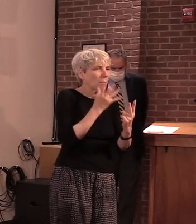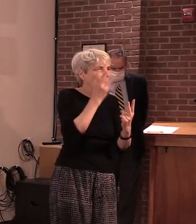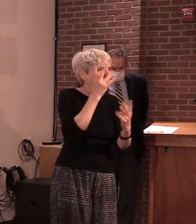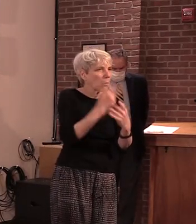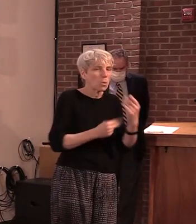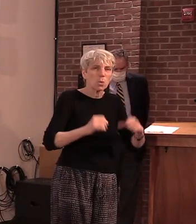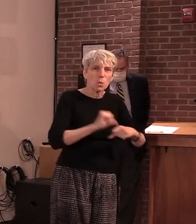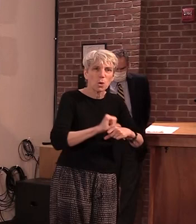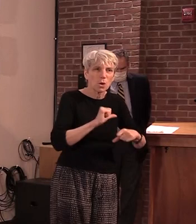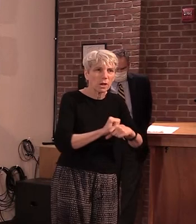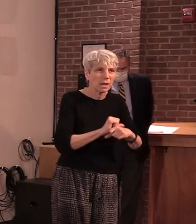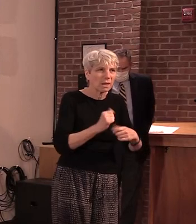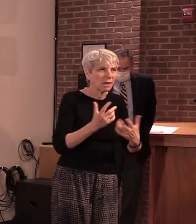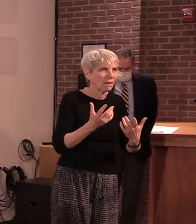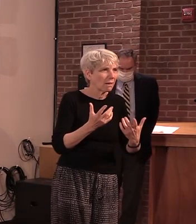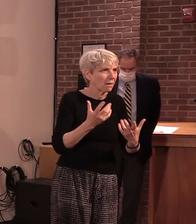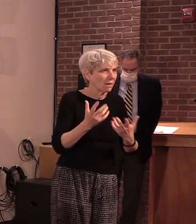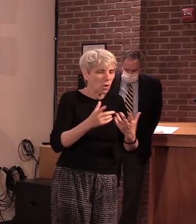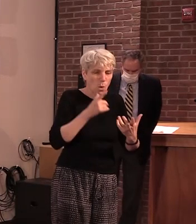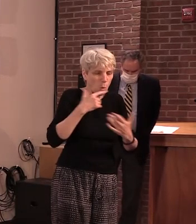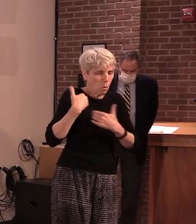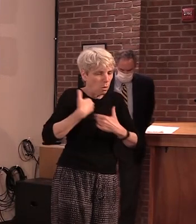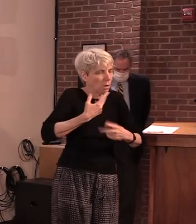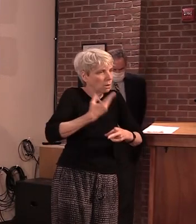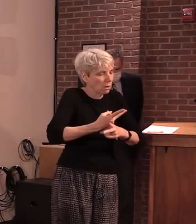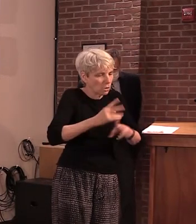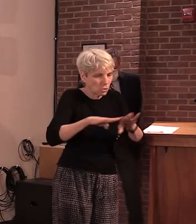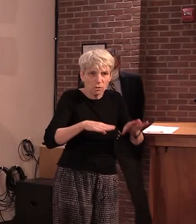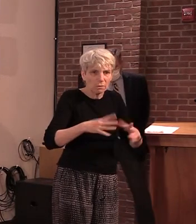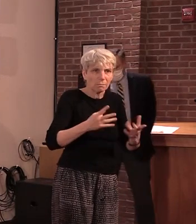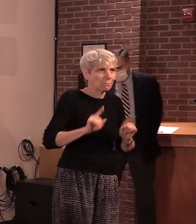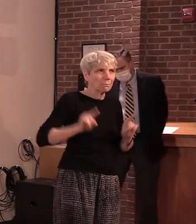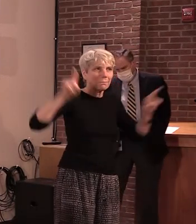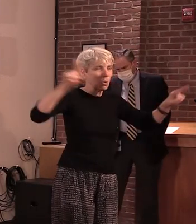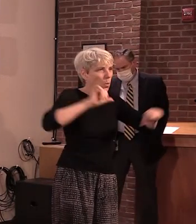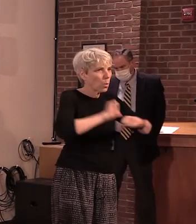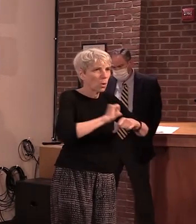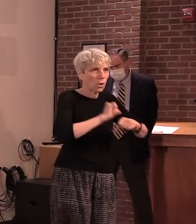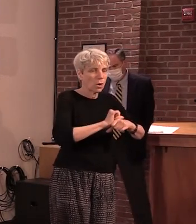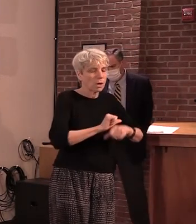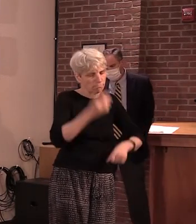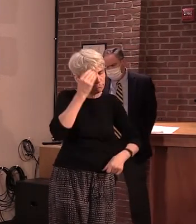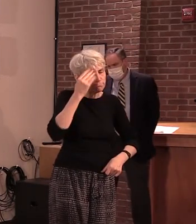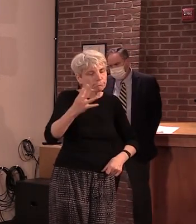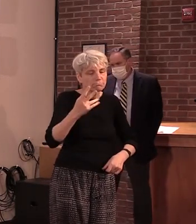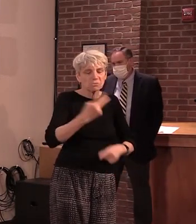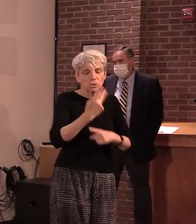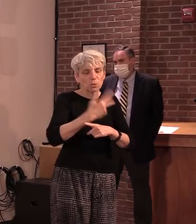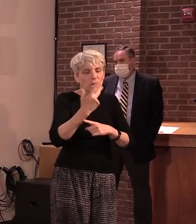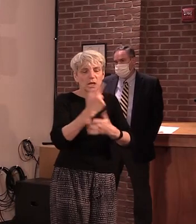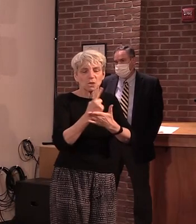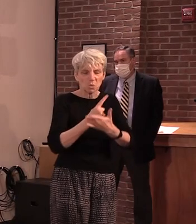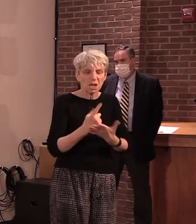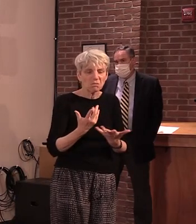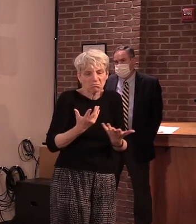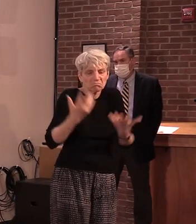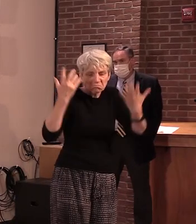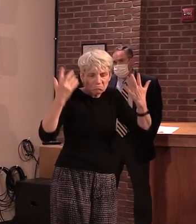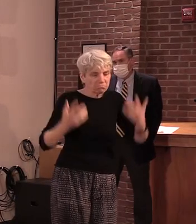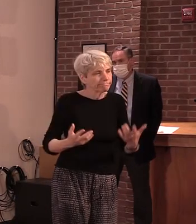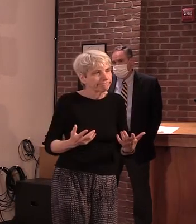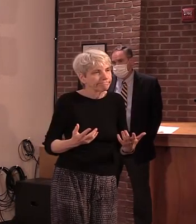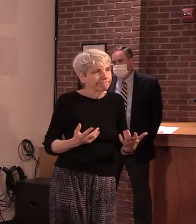whatever adults are working in the household, what do you tell them if they know that 2 or 3 days a week their kids are gonna be home? Tim, what are they doing now?